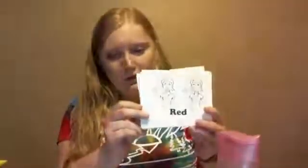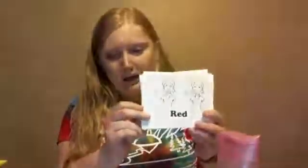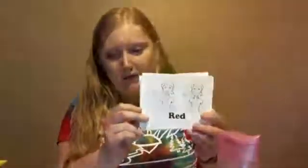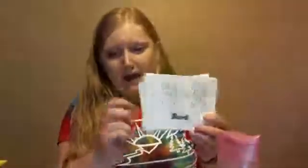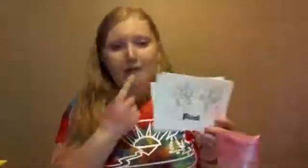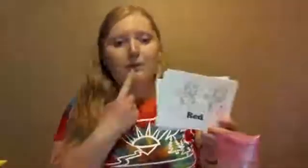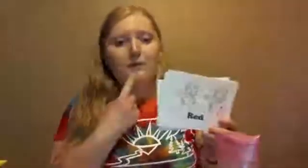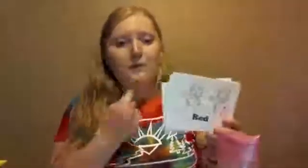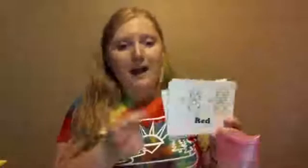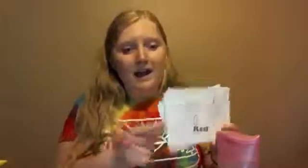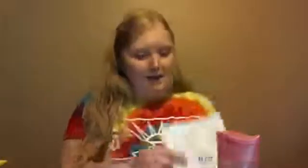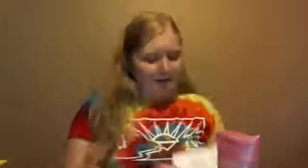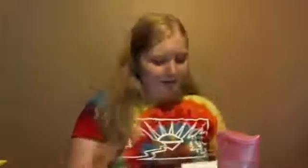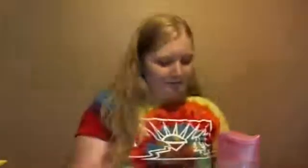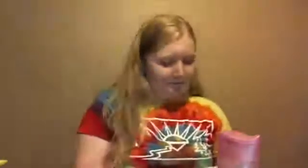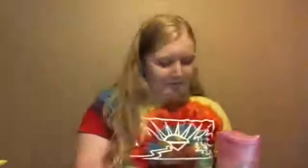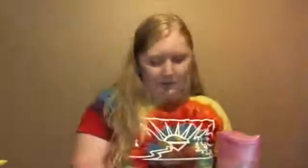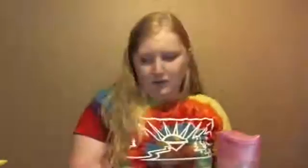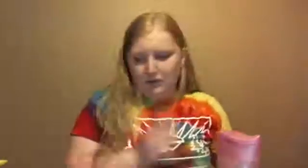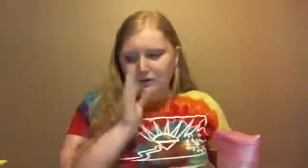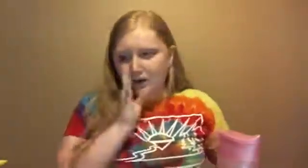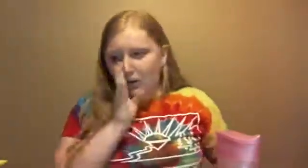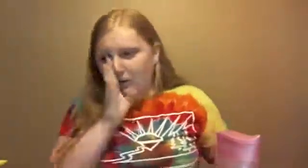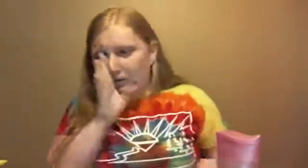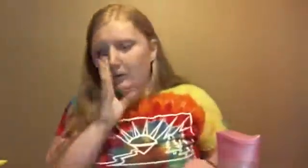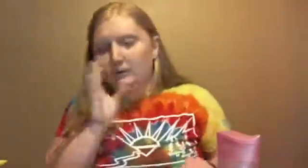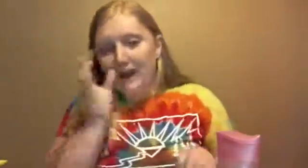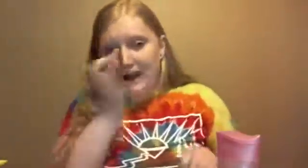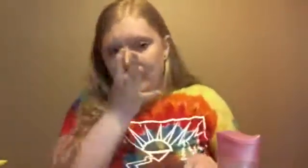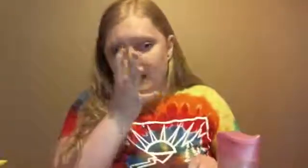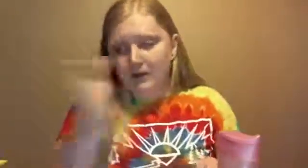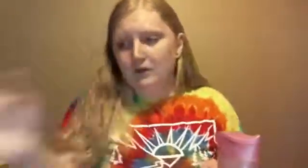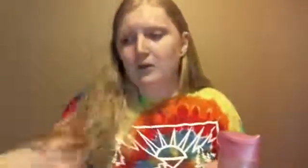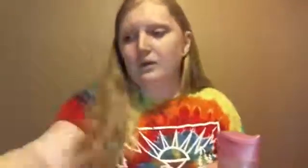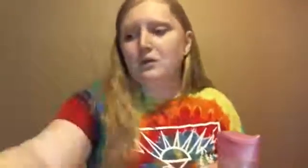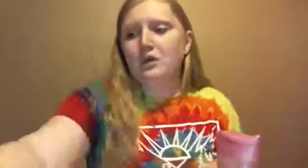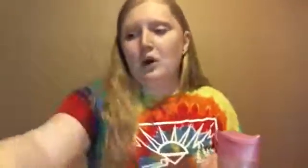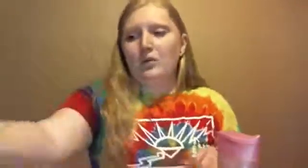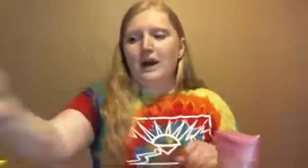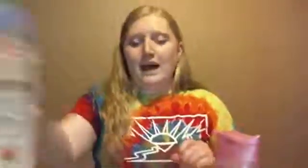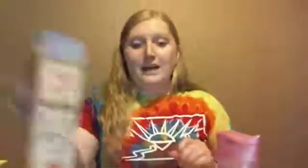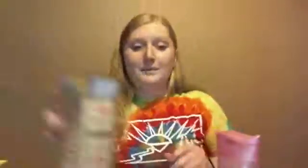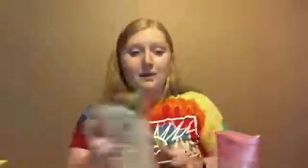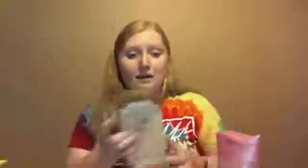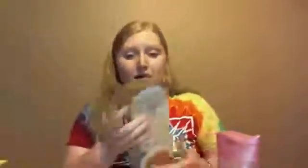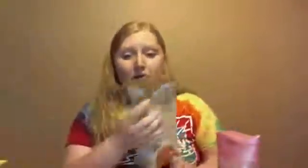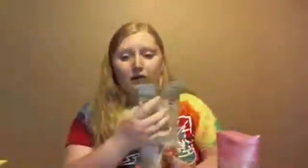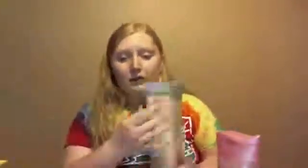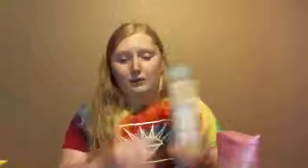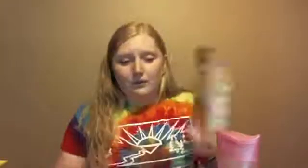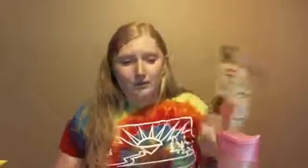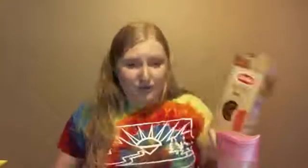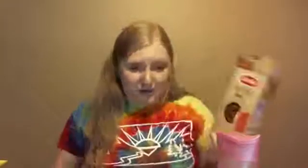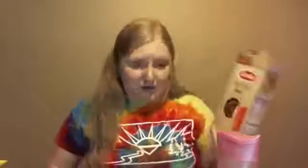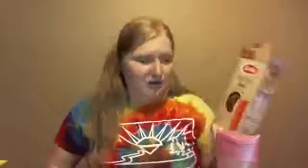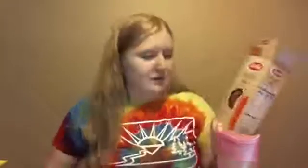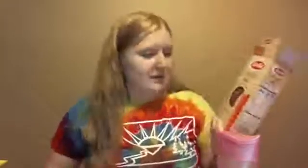Now we have red. So for red, I don't know if you know, but I am gluten-free, which means